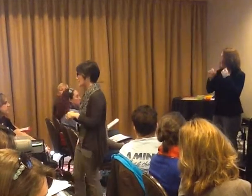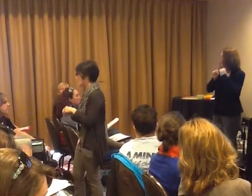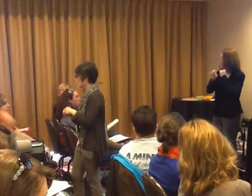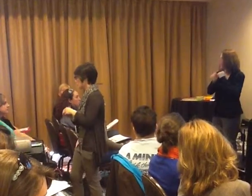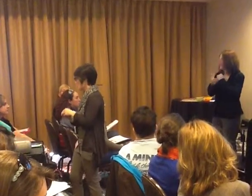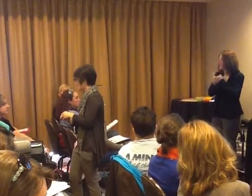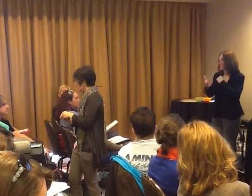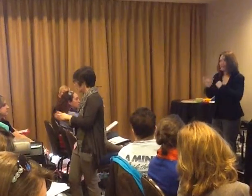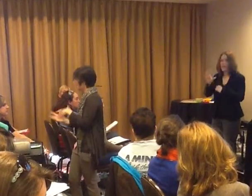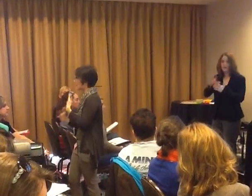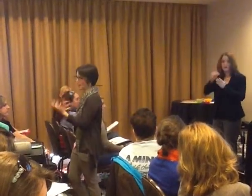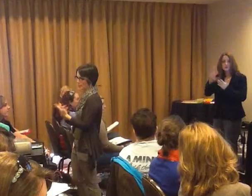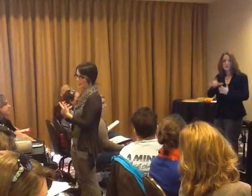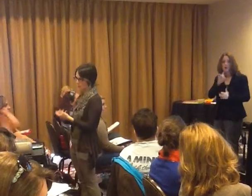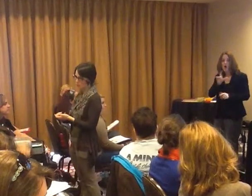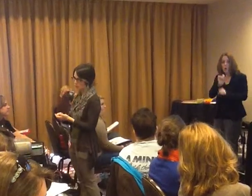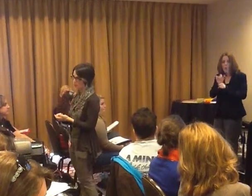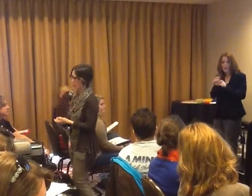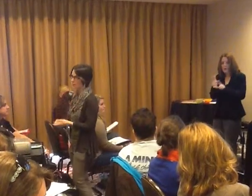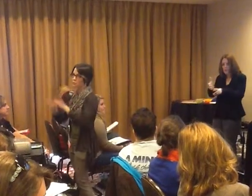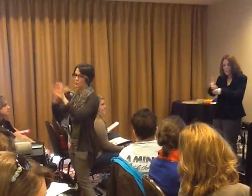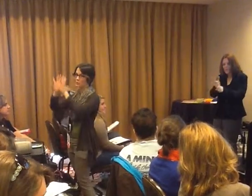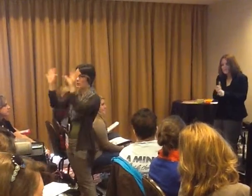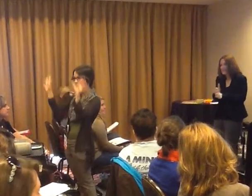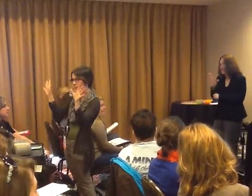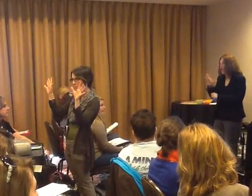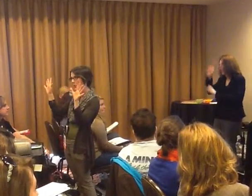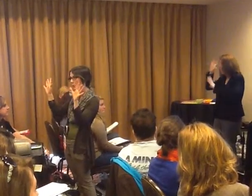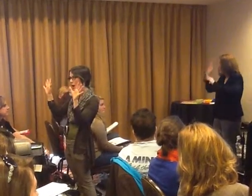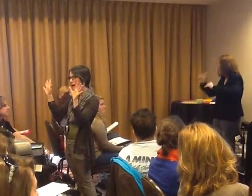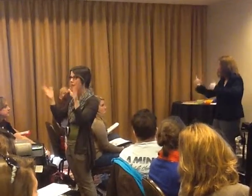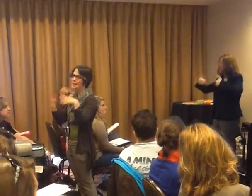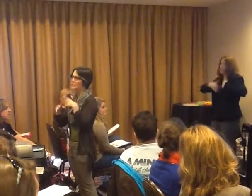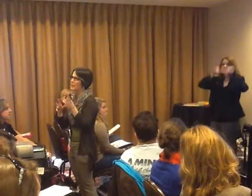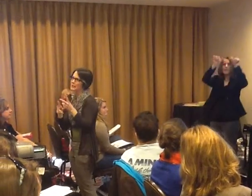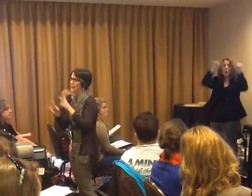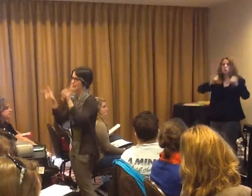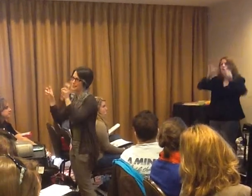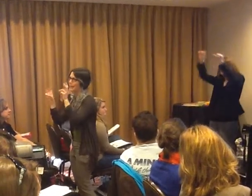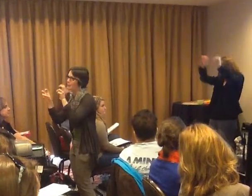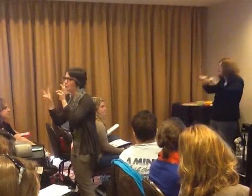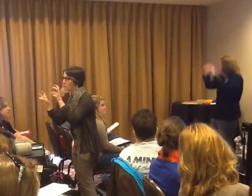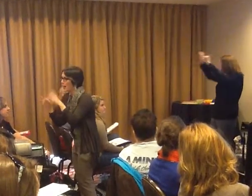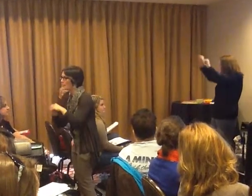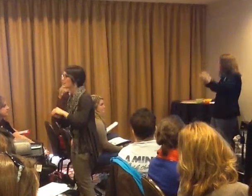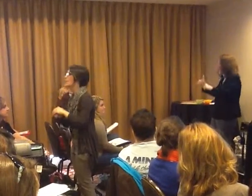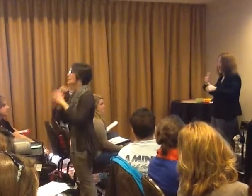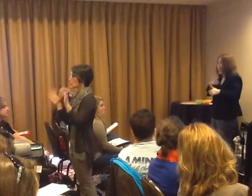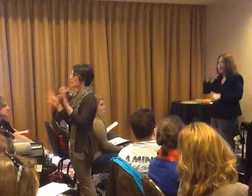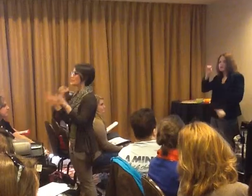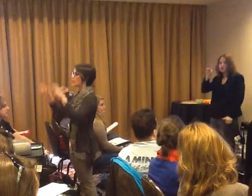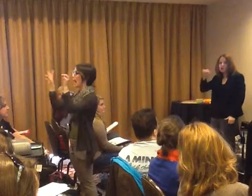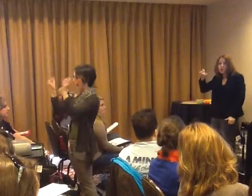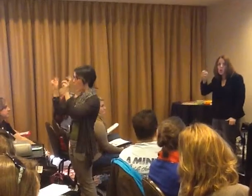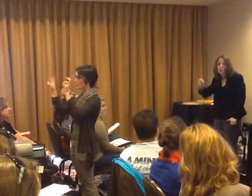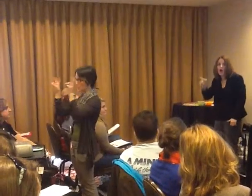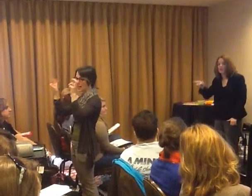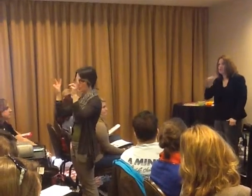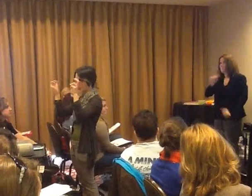the things that her students are working for, the expectations that she has. She puts posters up on her wall. She makes like discount coupons. She is